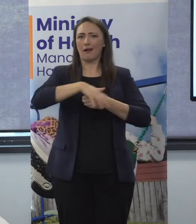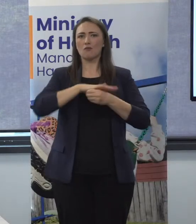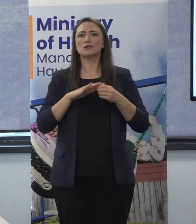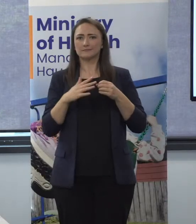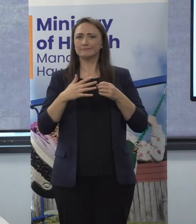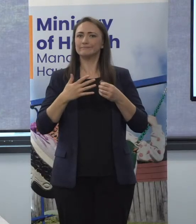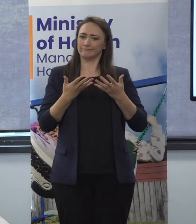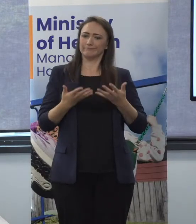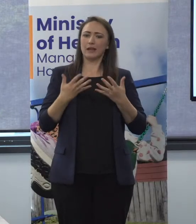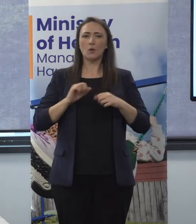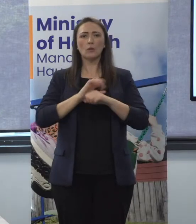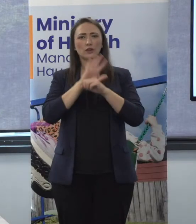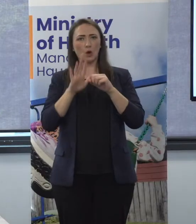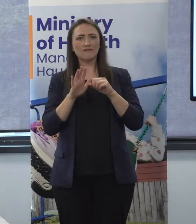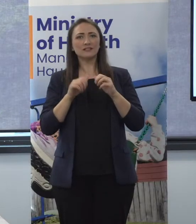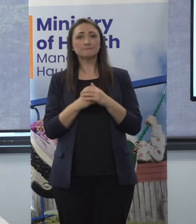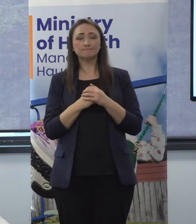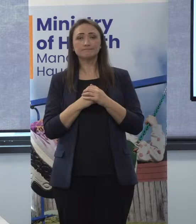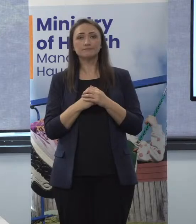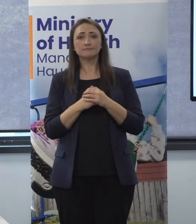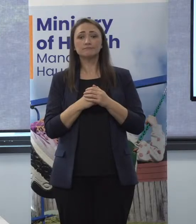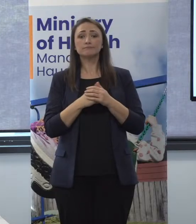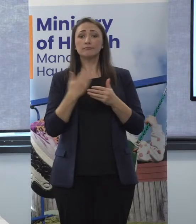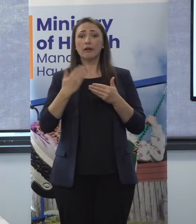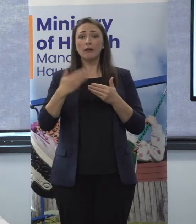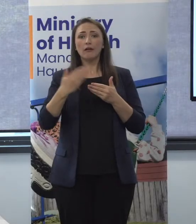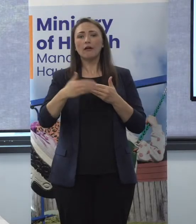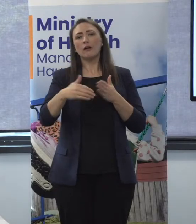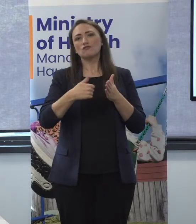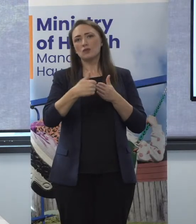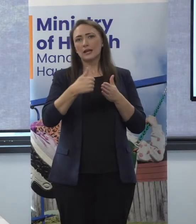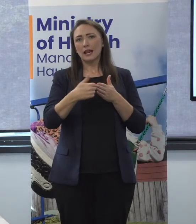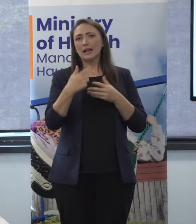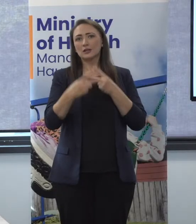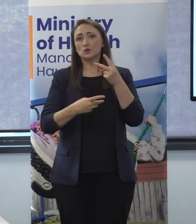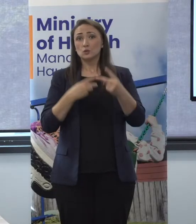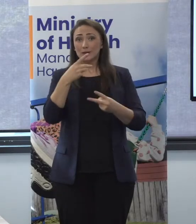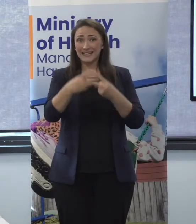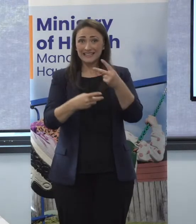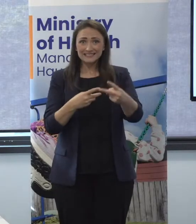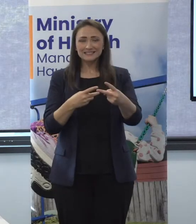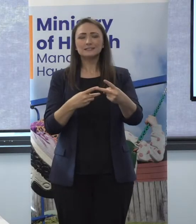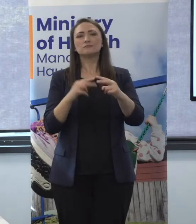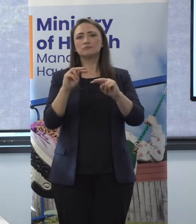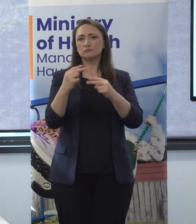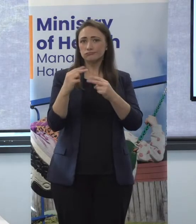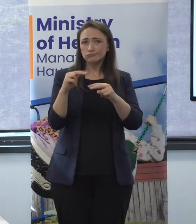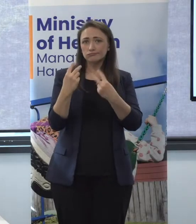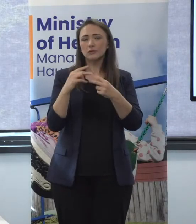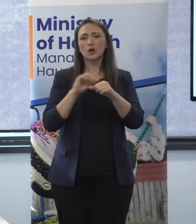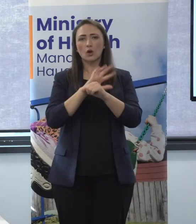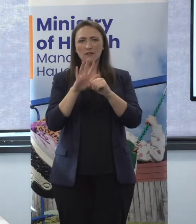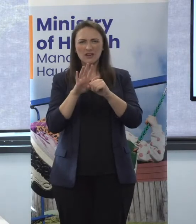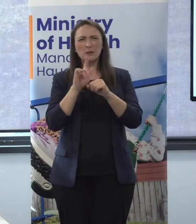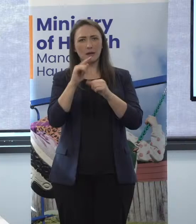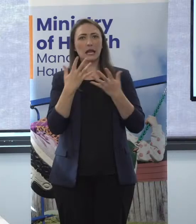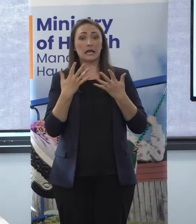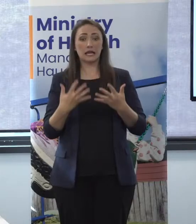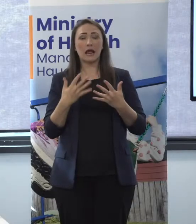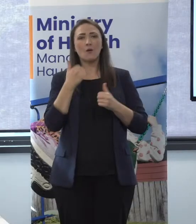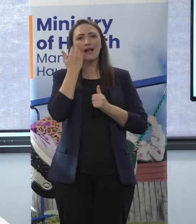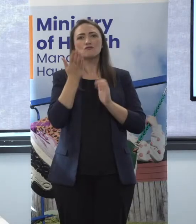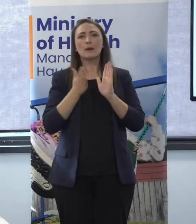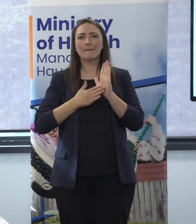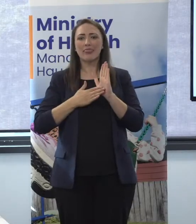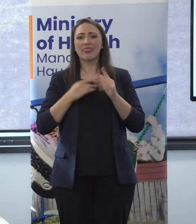of reviews. Previously, they were undertaken every fortnight, and at the moment they are undertaken monthly, with